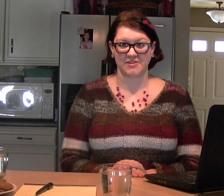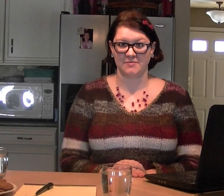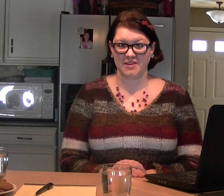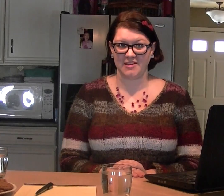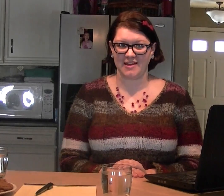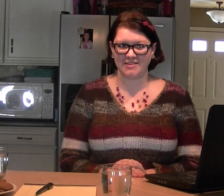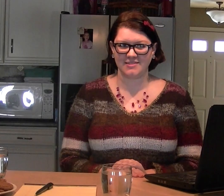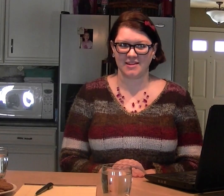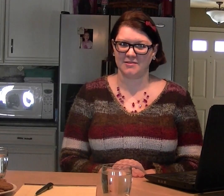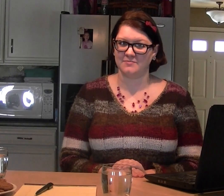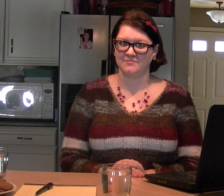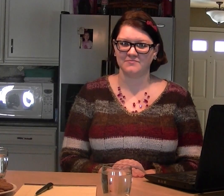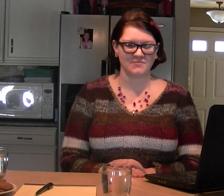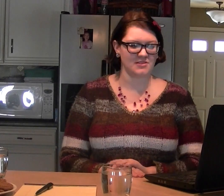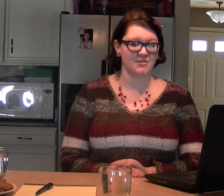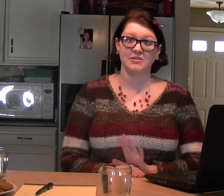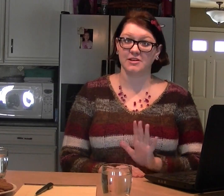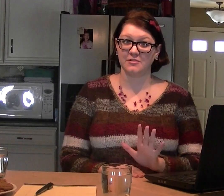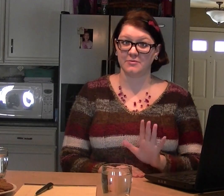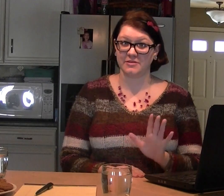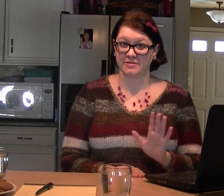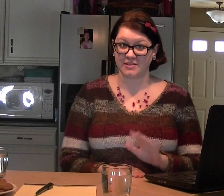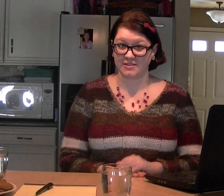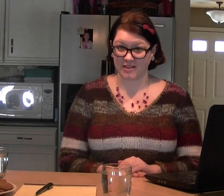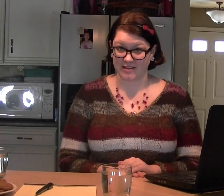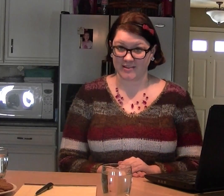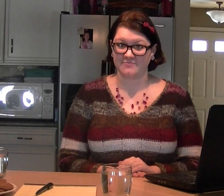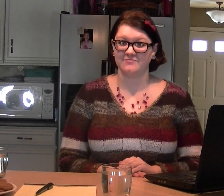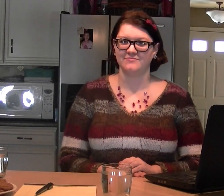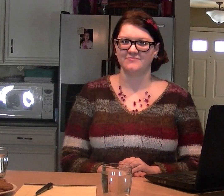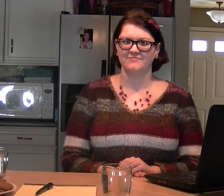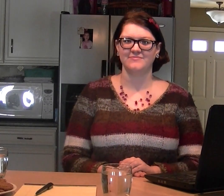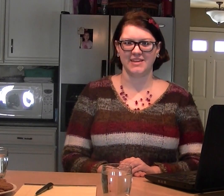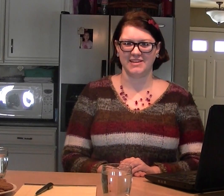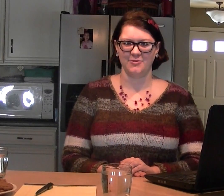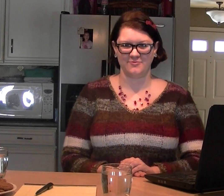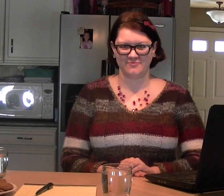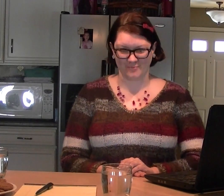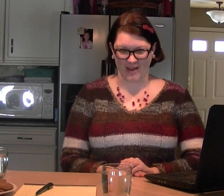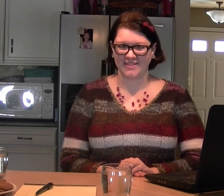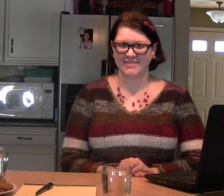coming, and good luck with the signing. Thank you. Bye.